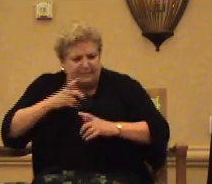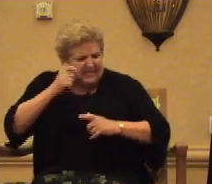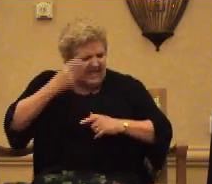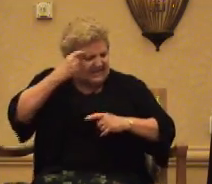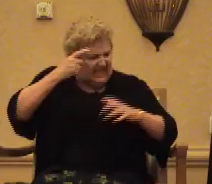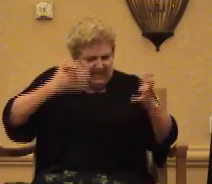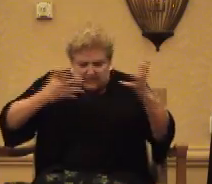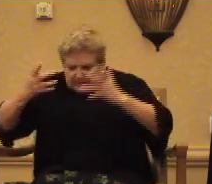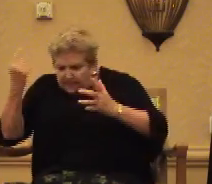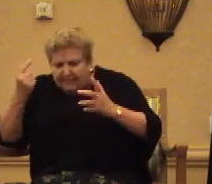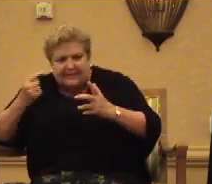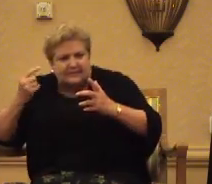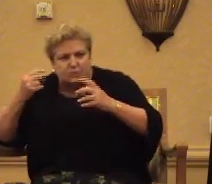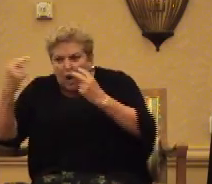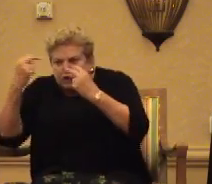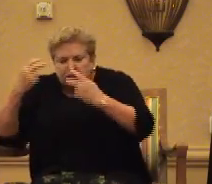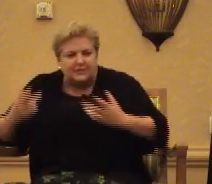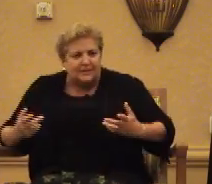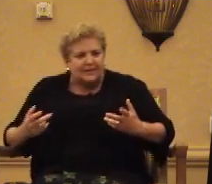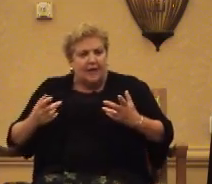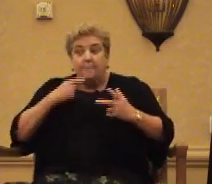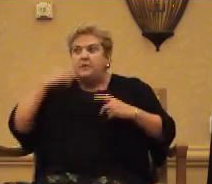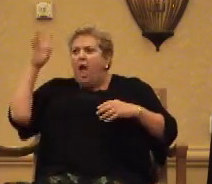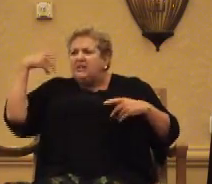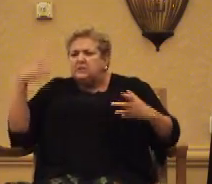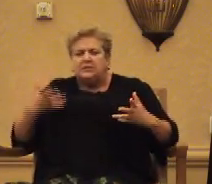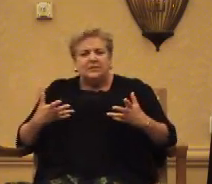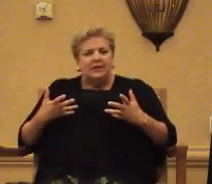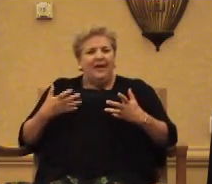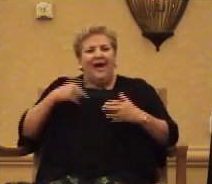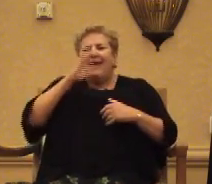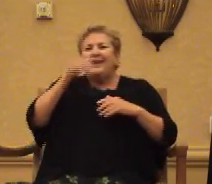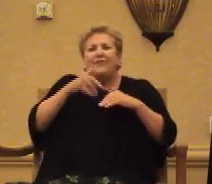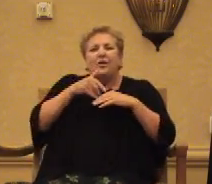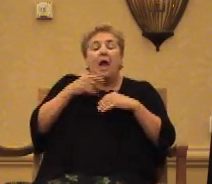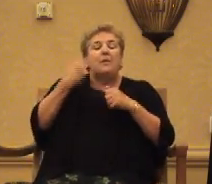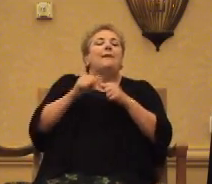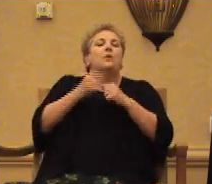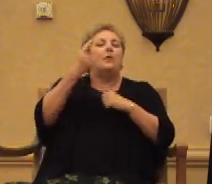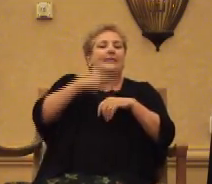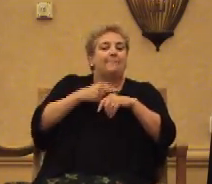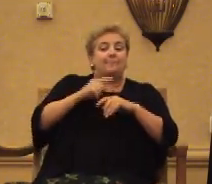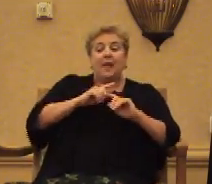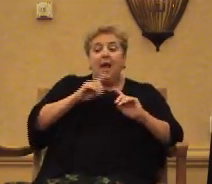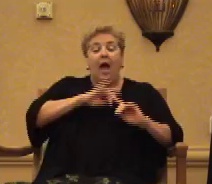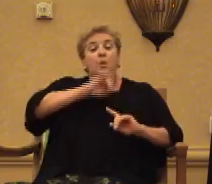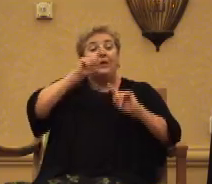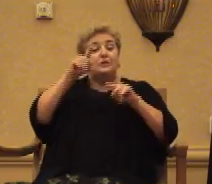nuts. I remember went to New York City one time to cop some